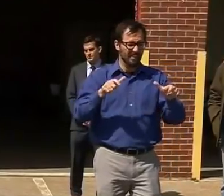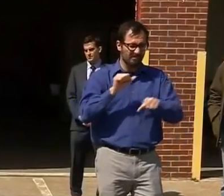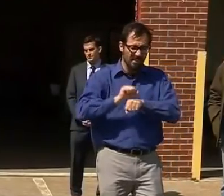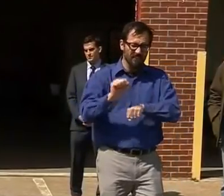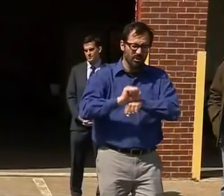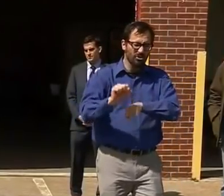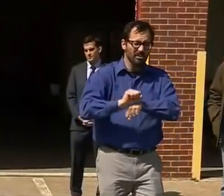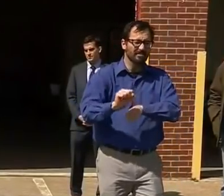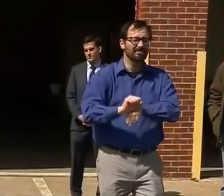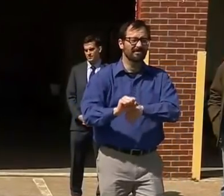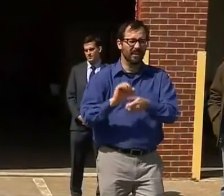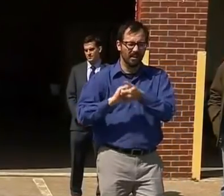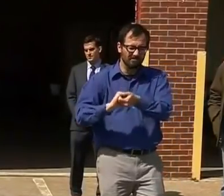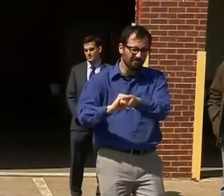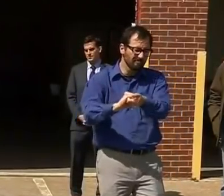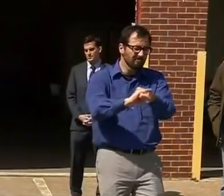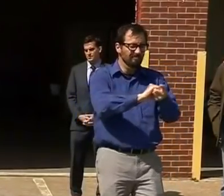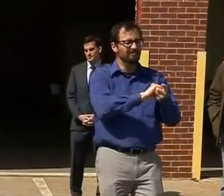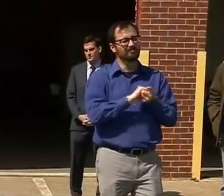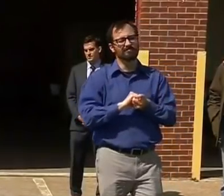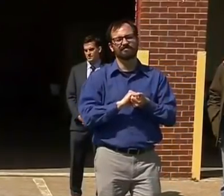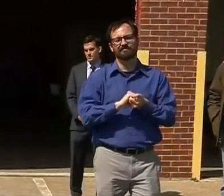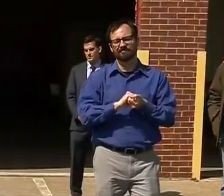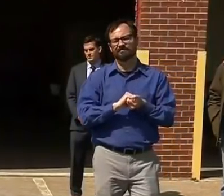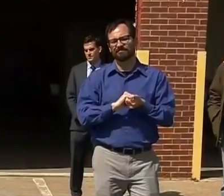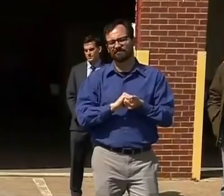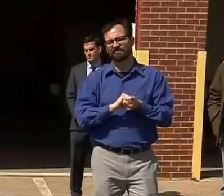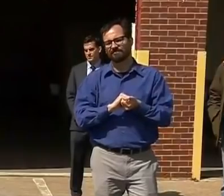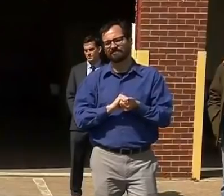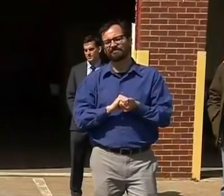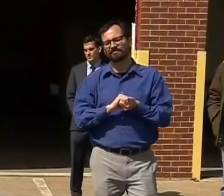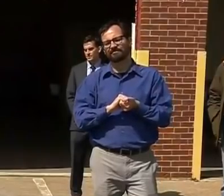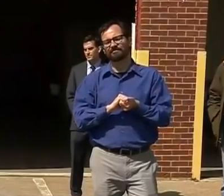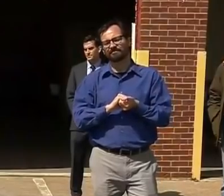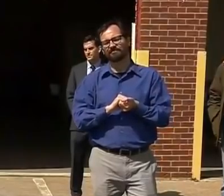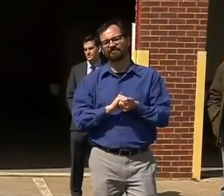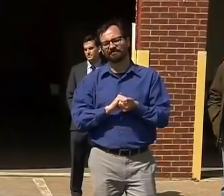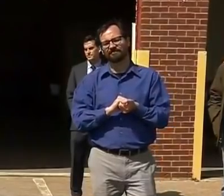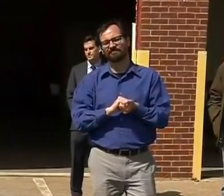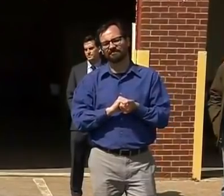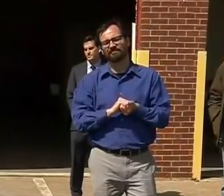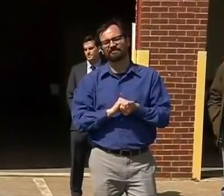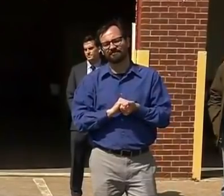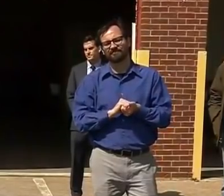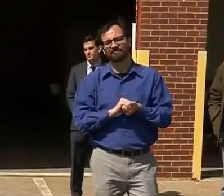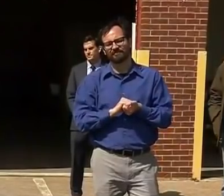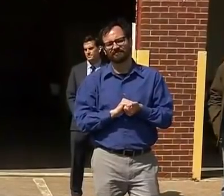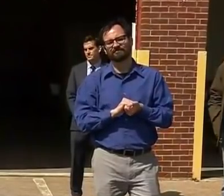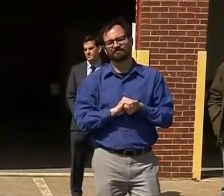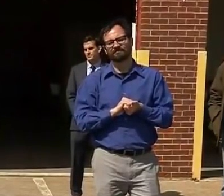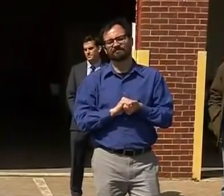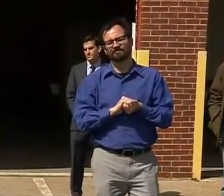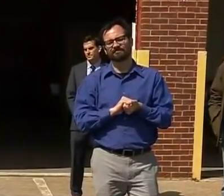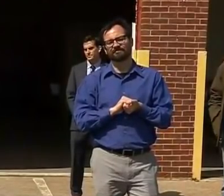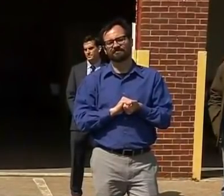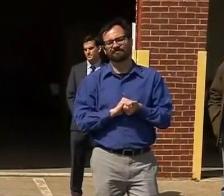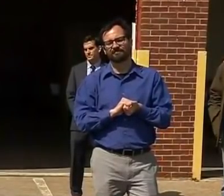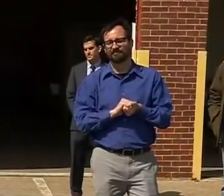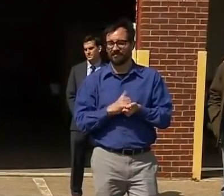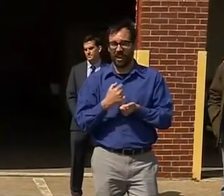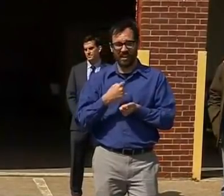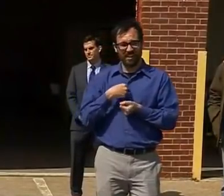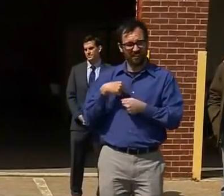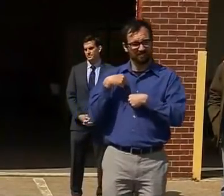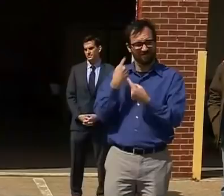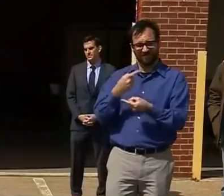day to seek collaboration, to seek ideas, to answer our questions, and to calm us down a lot